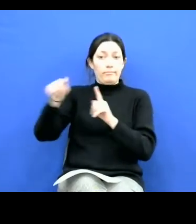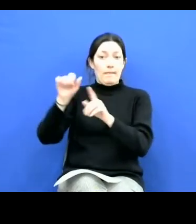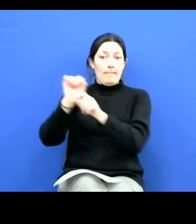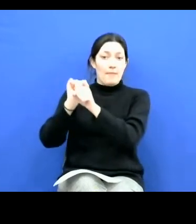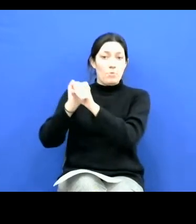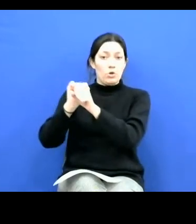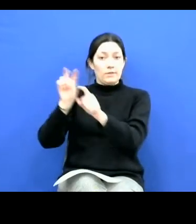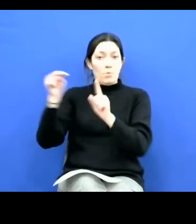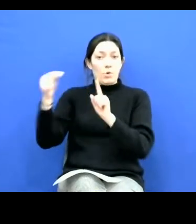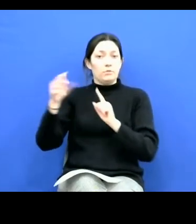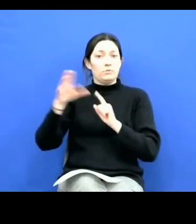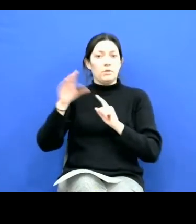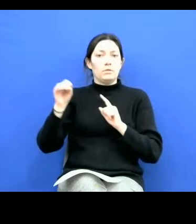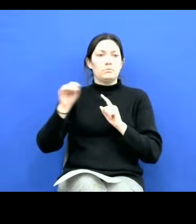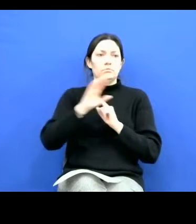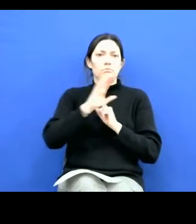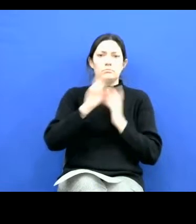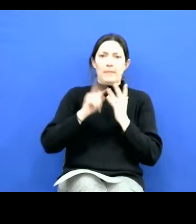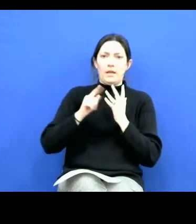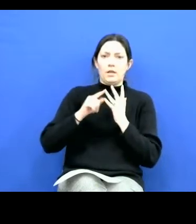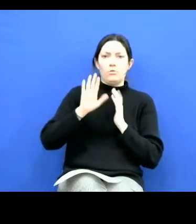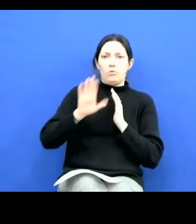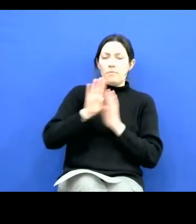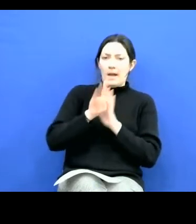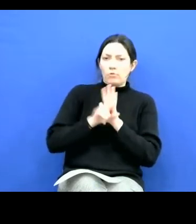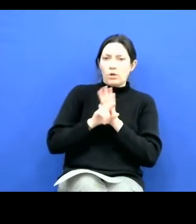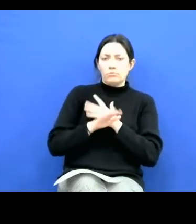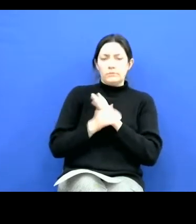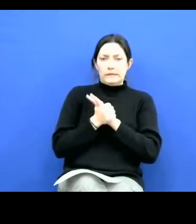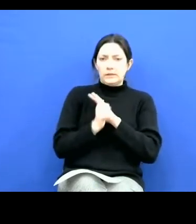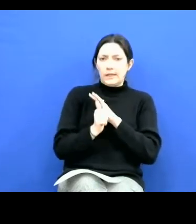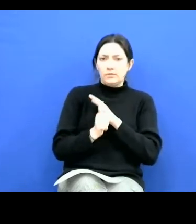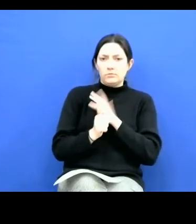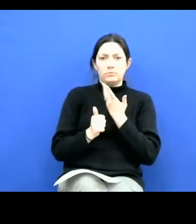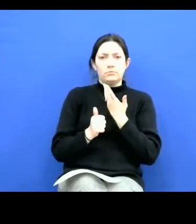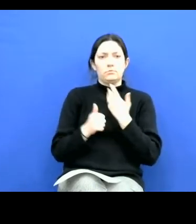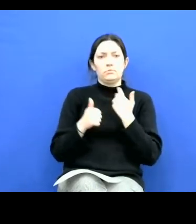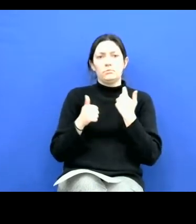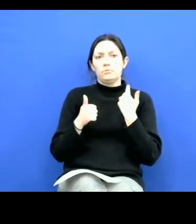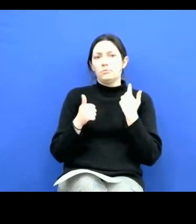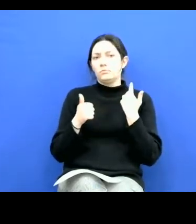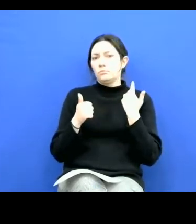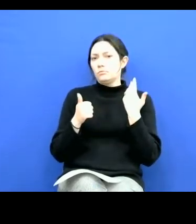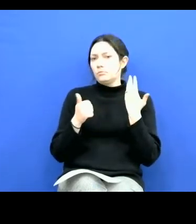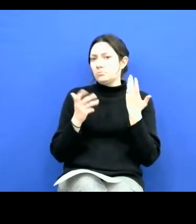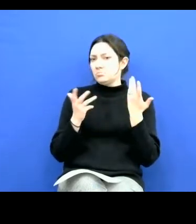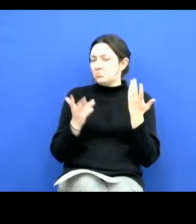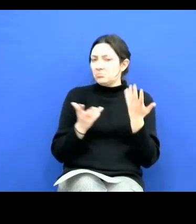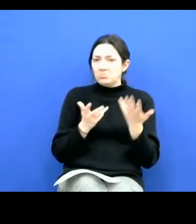background and skill set in there, as well as on